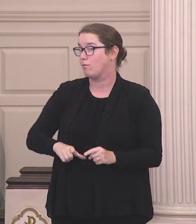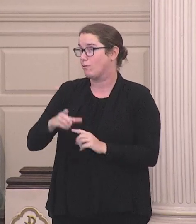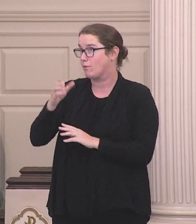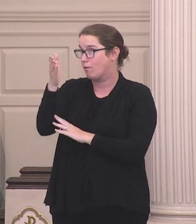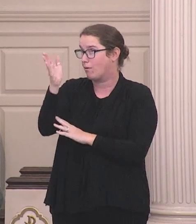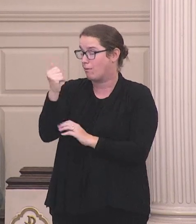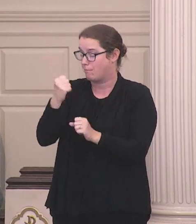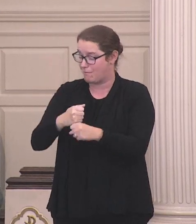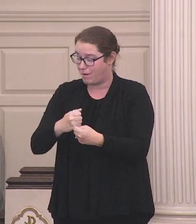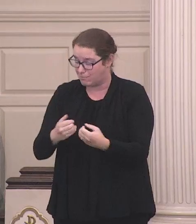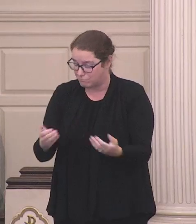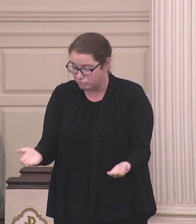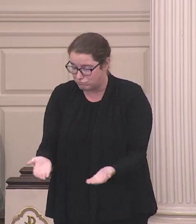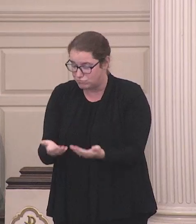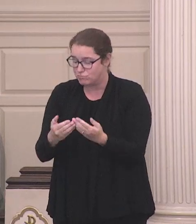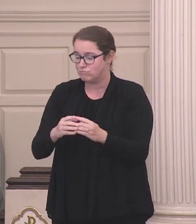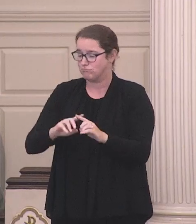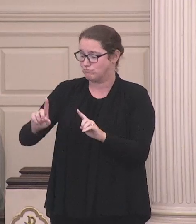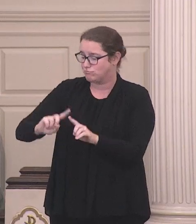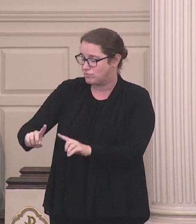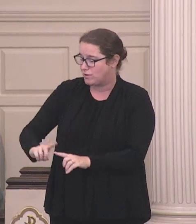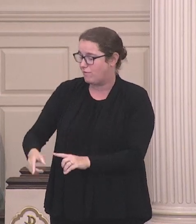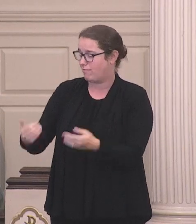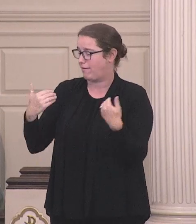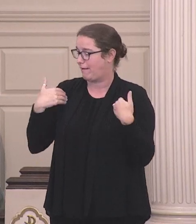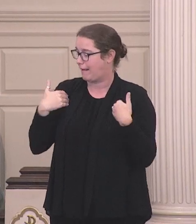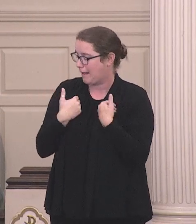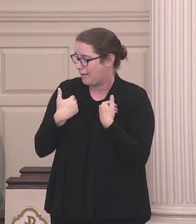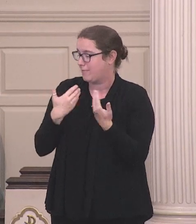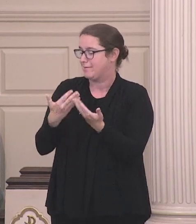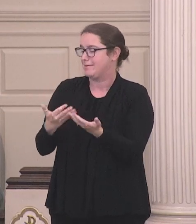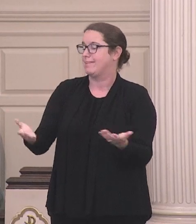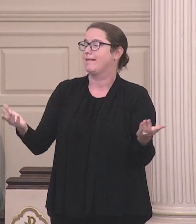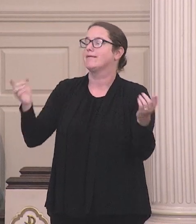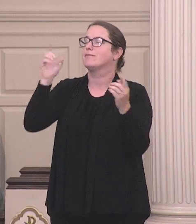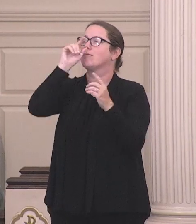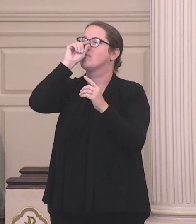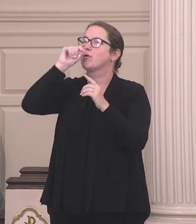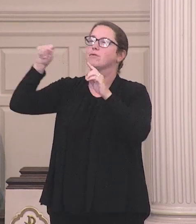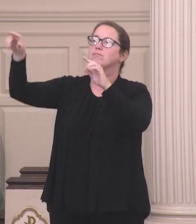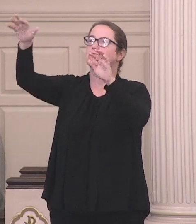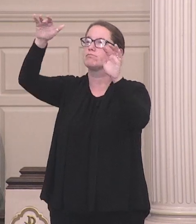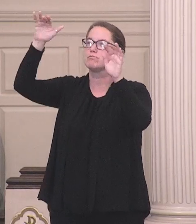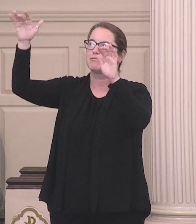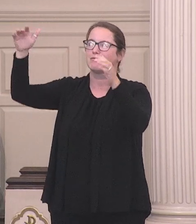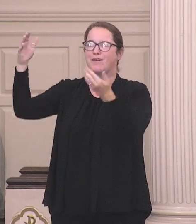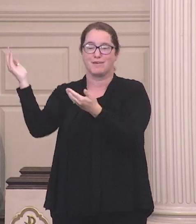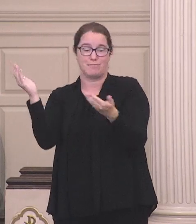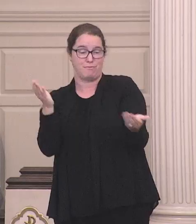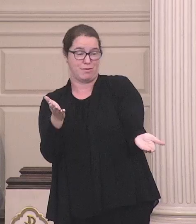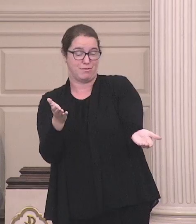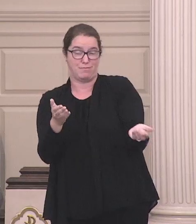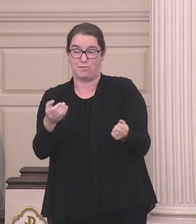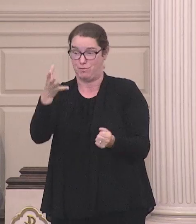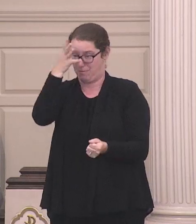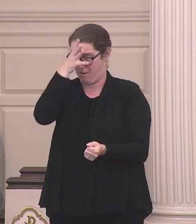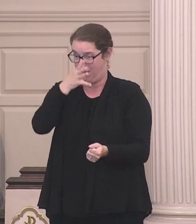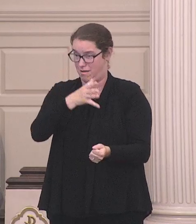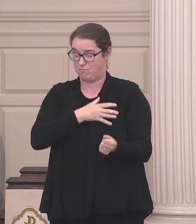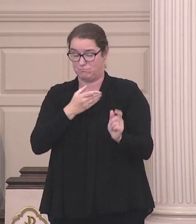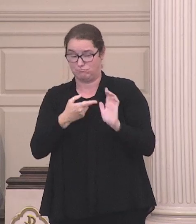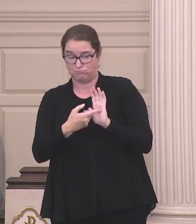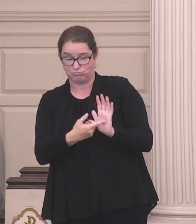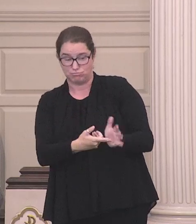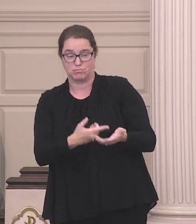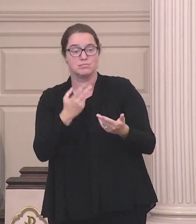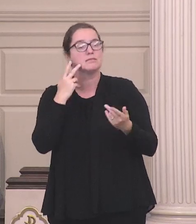ground various wild animals and various birds of the air, and he brought them to the man to see what